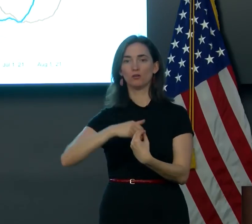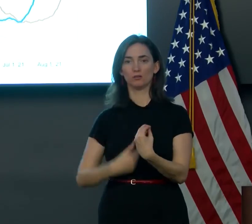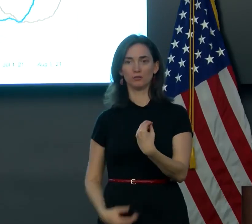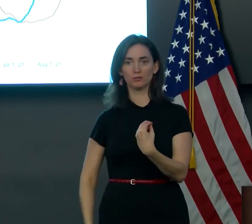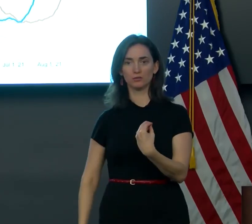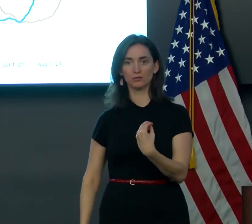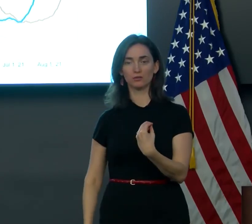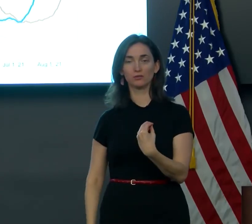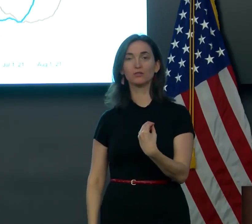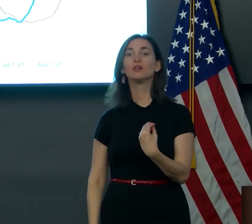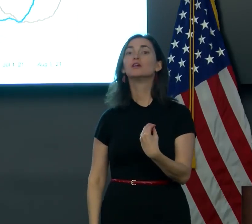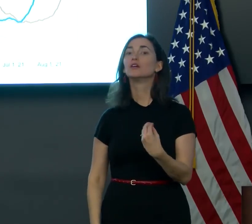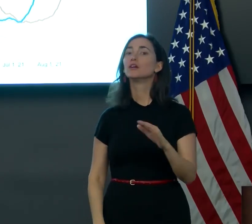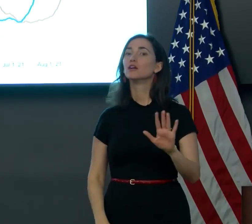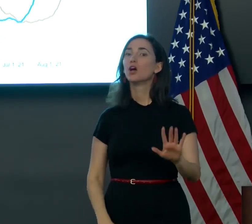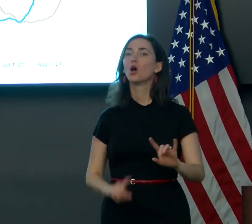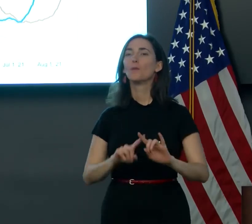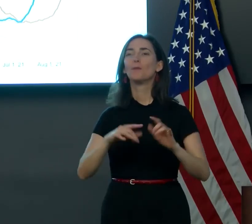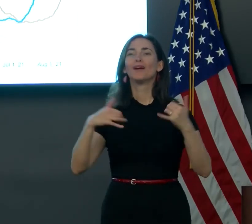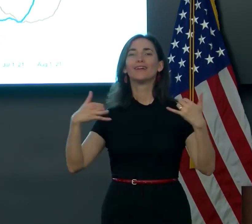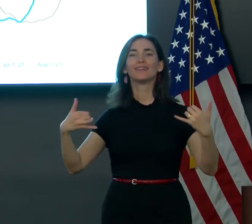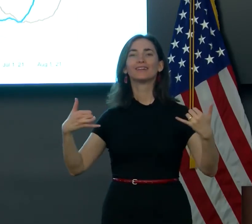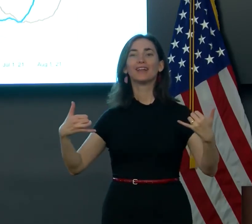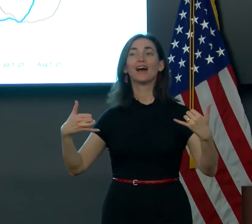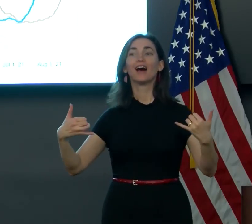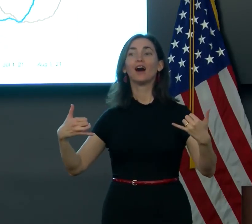But now is not the time to be asking,